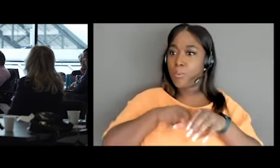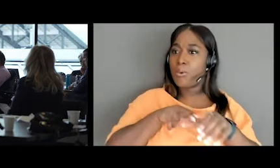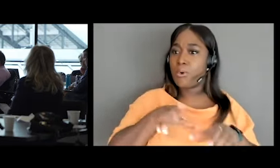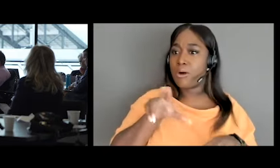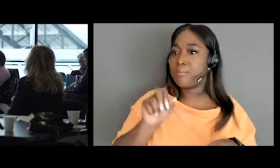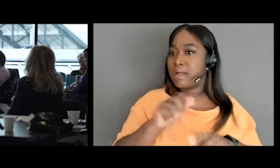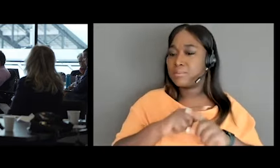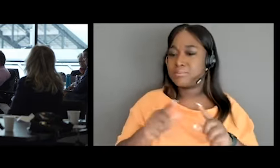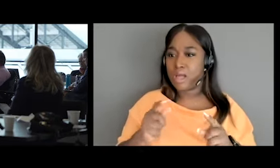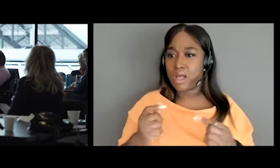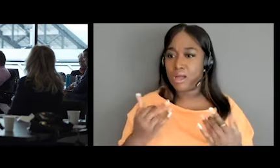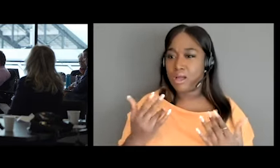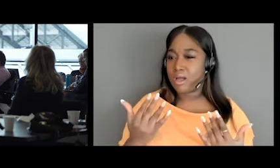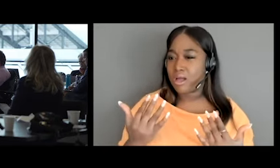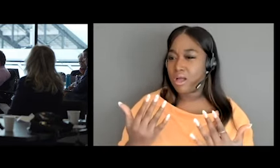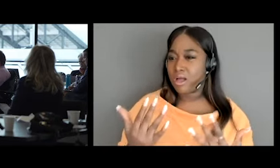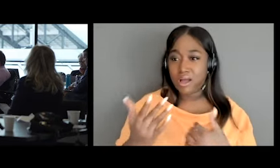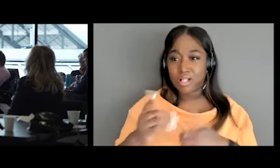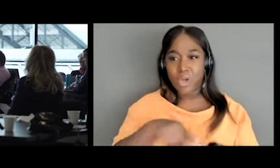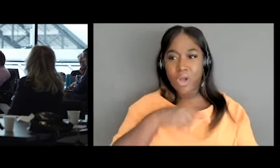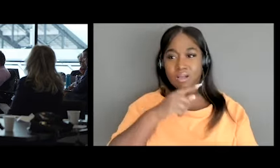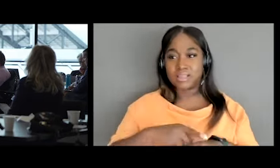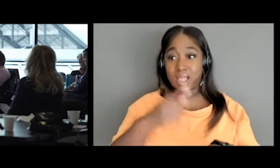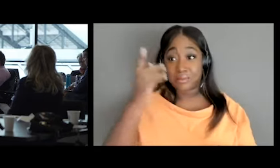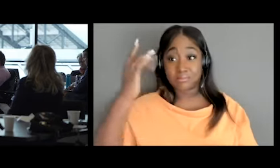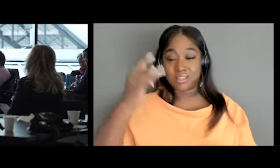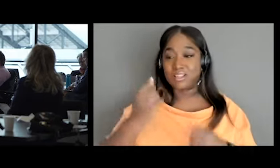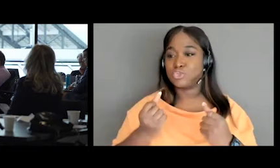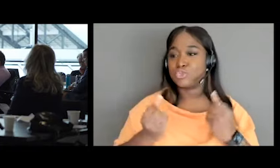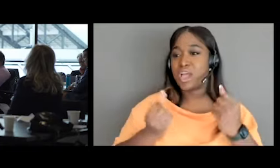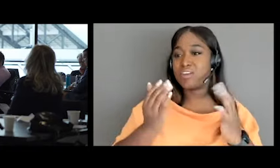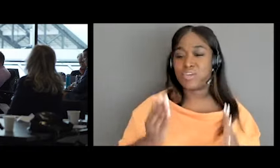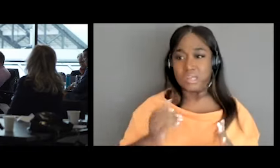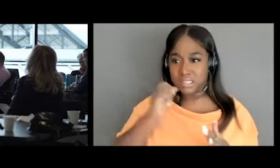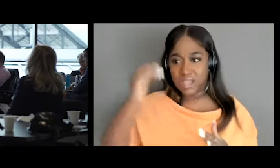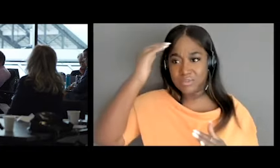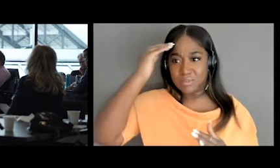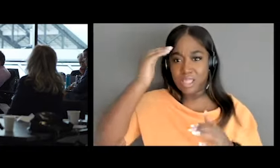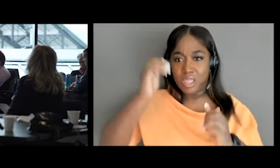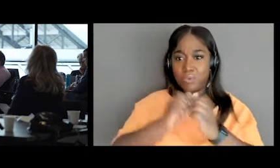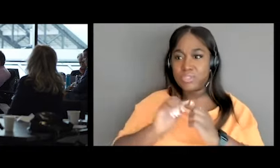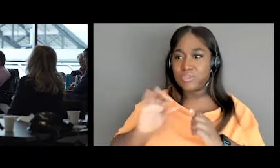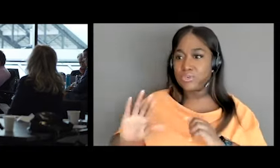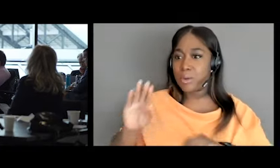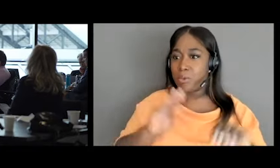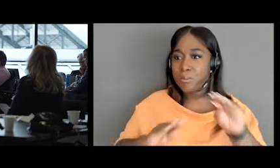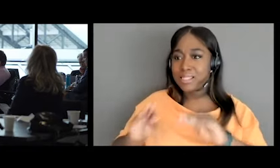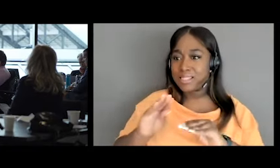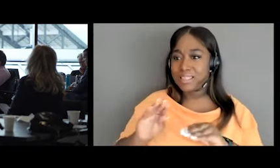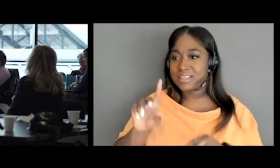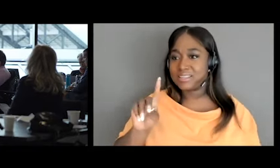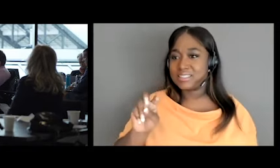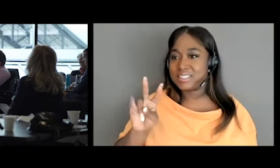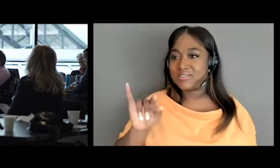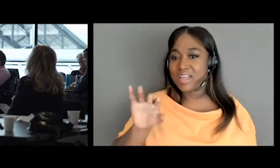driver is unfamiliar with your mobility device and where the securement attachments have to go, and